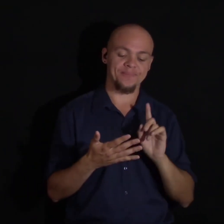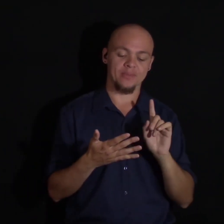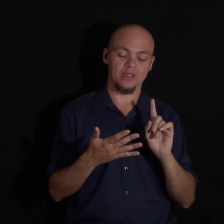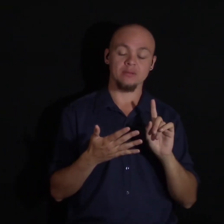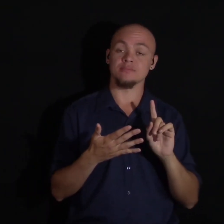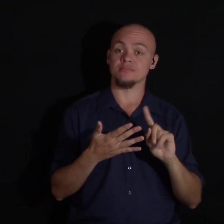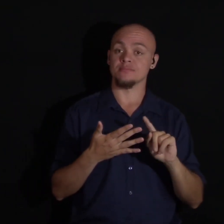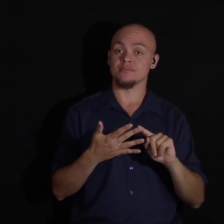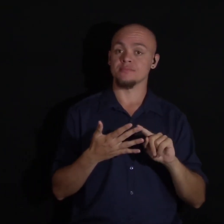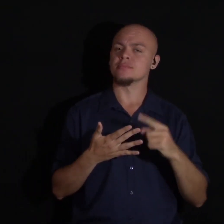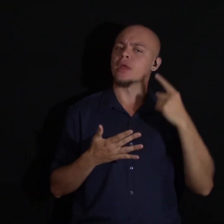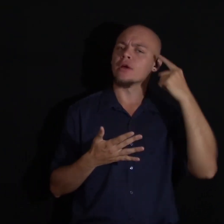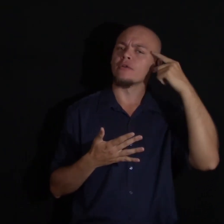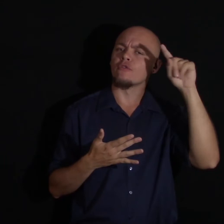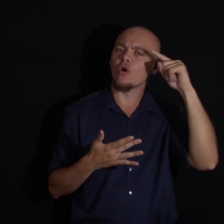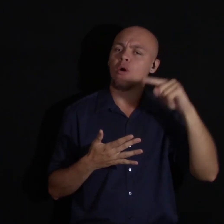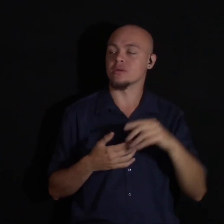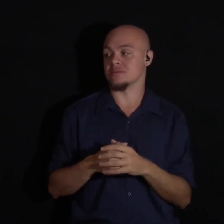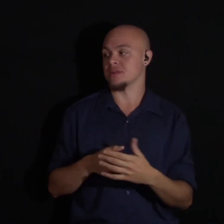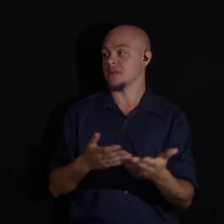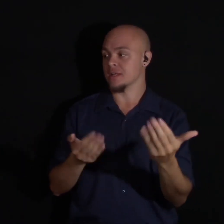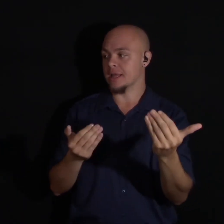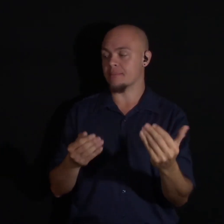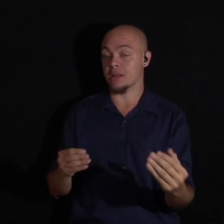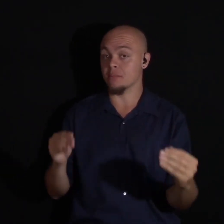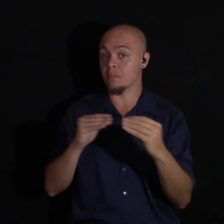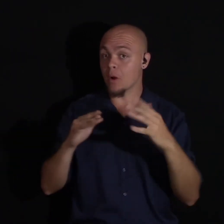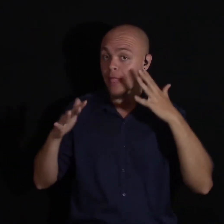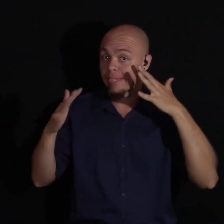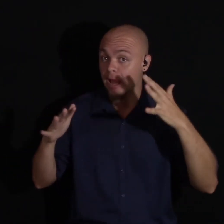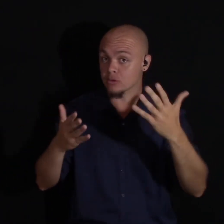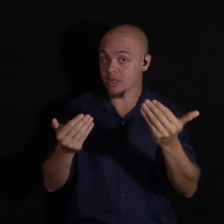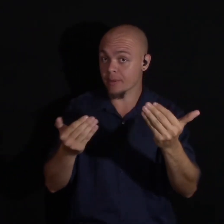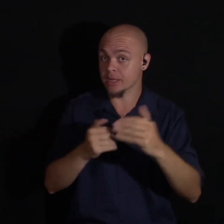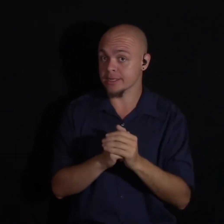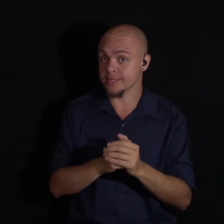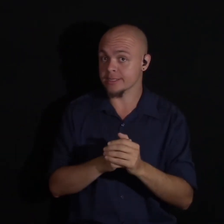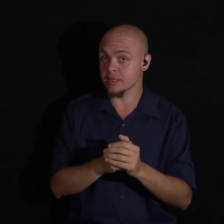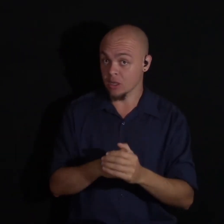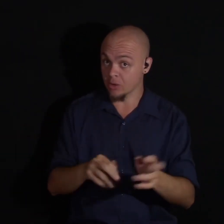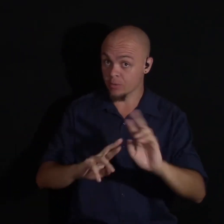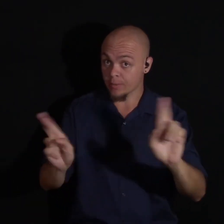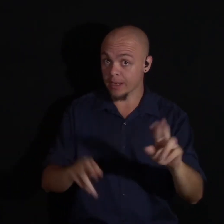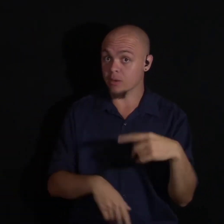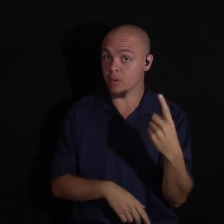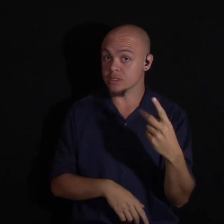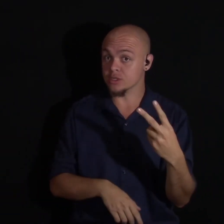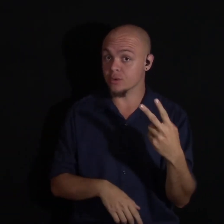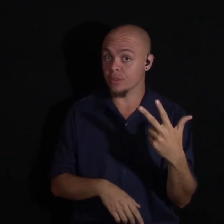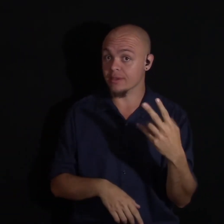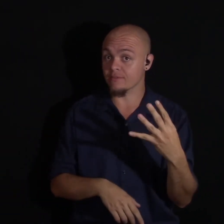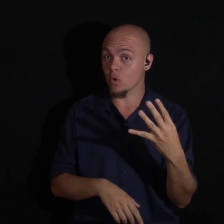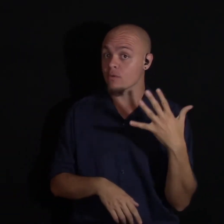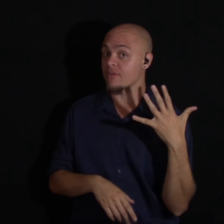3. Okay, who do you do it for? Let's see it one more loud, a little bit louder, please. Over the people in the tent. Who do you do it for?